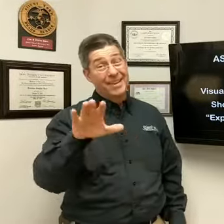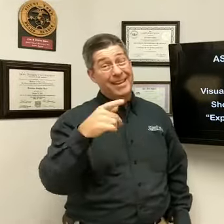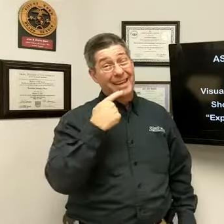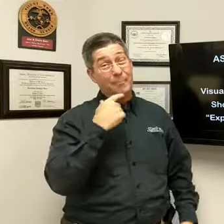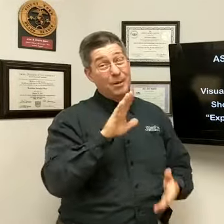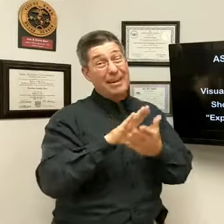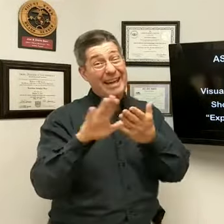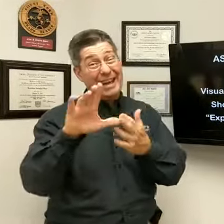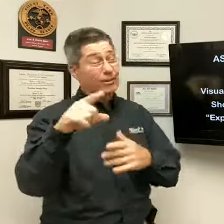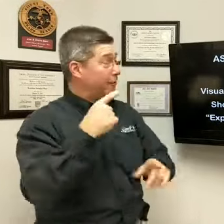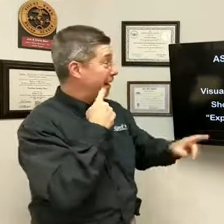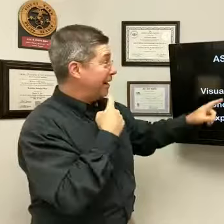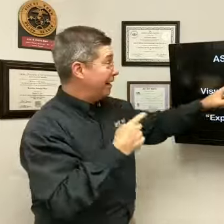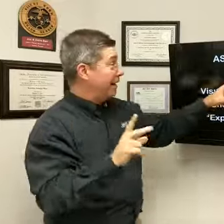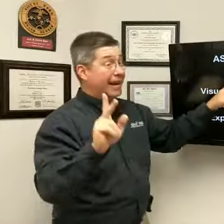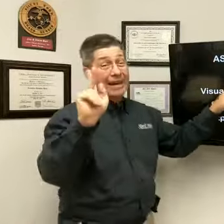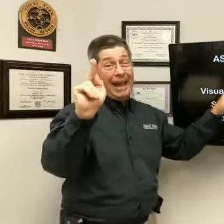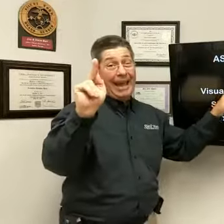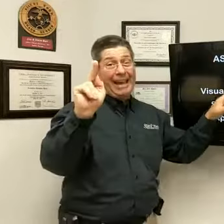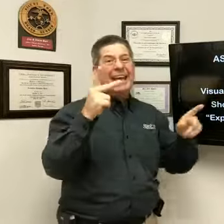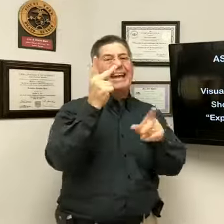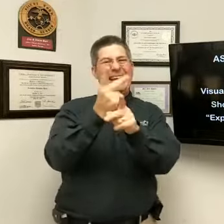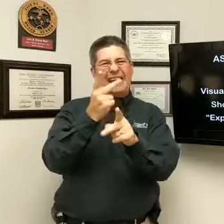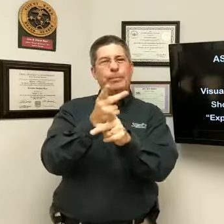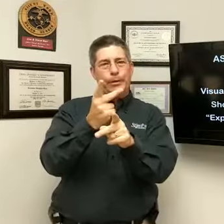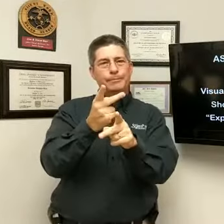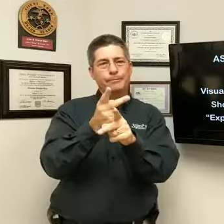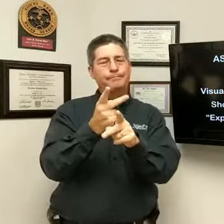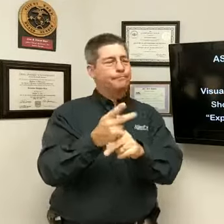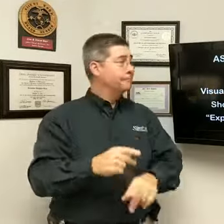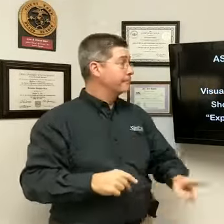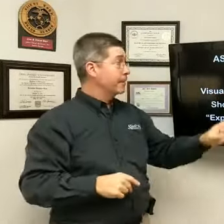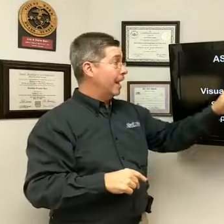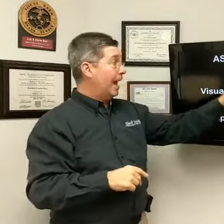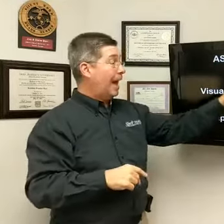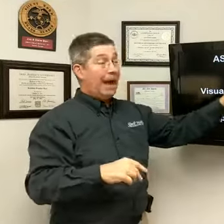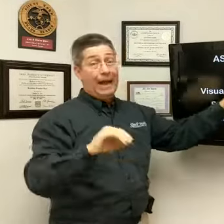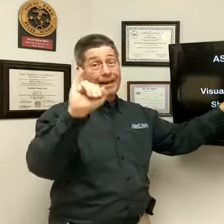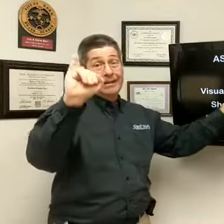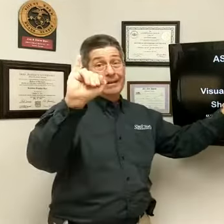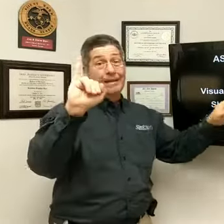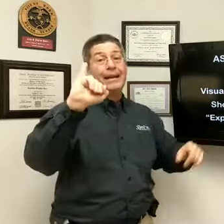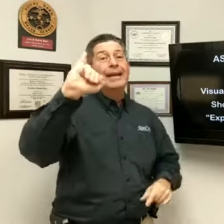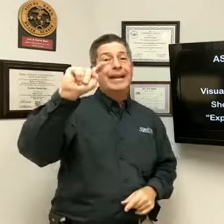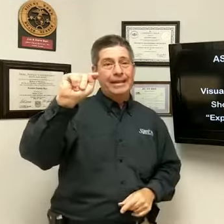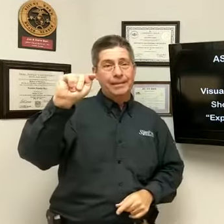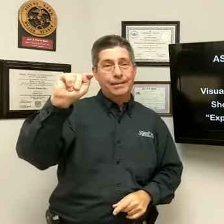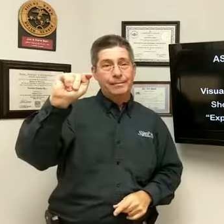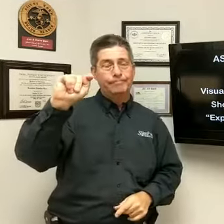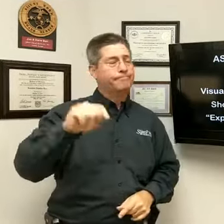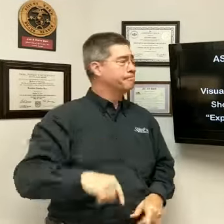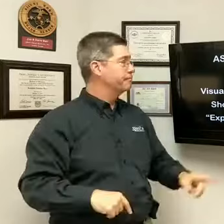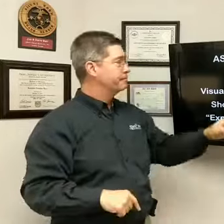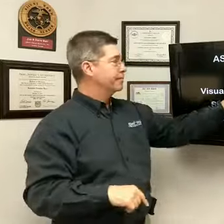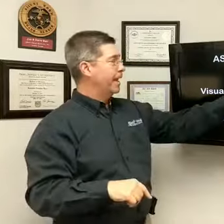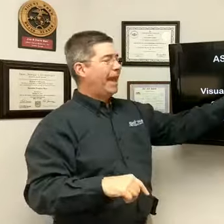I'm going to be nice, okay? K, keep. I, it. S,